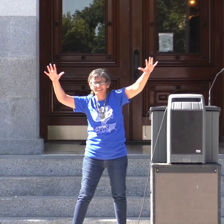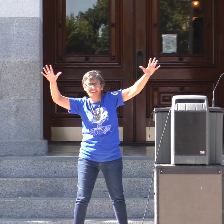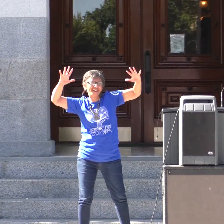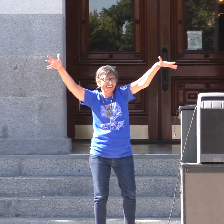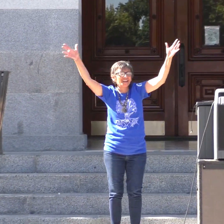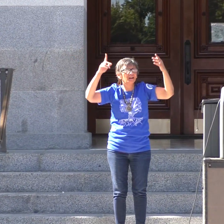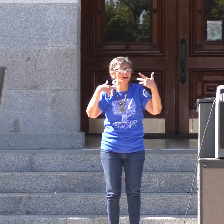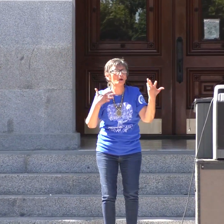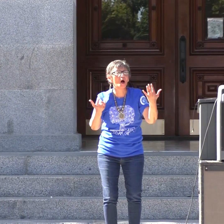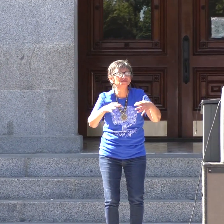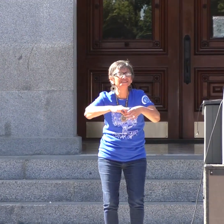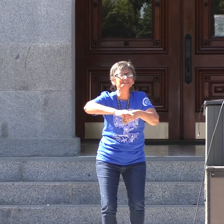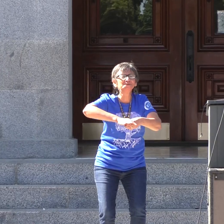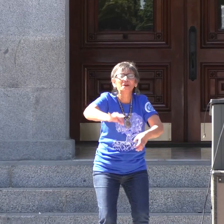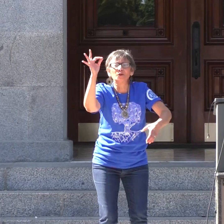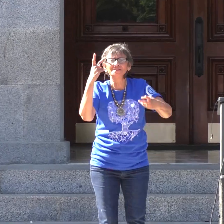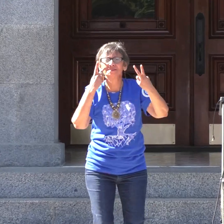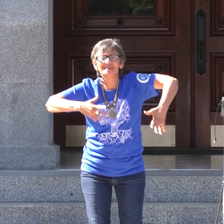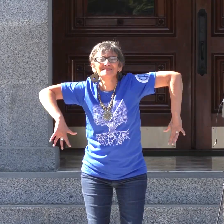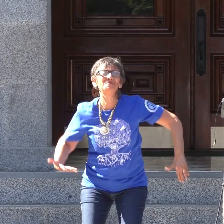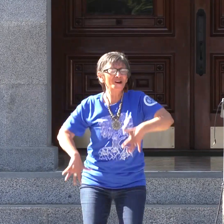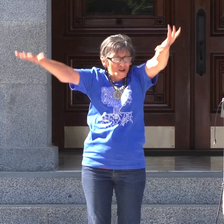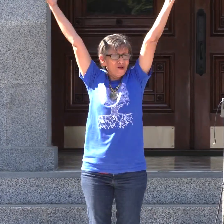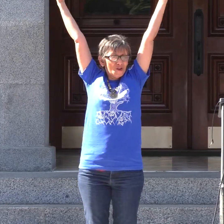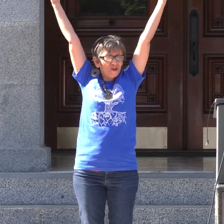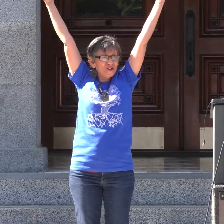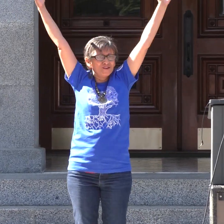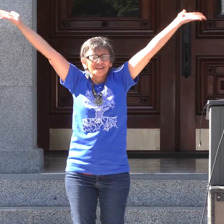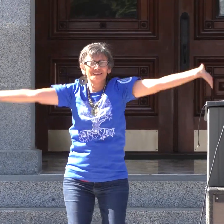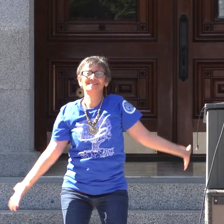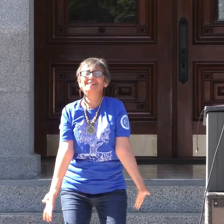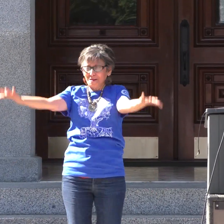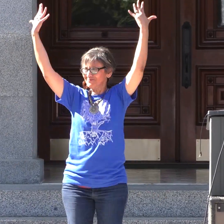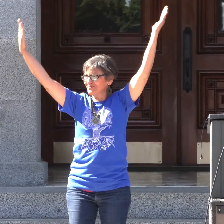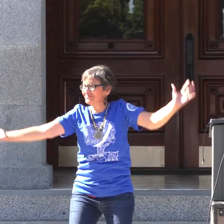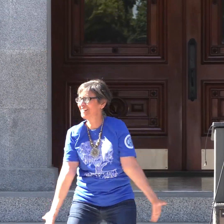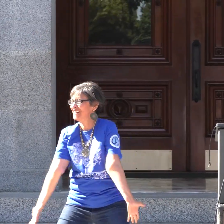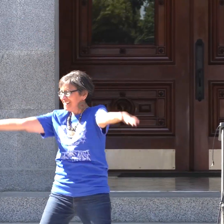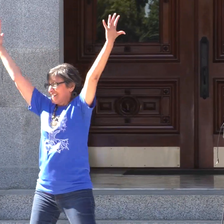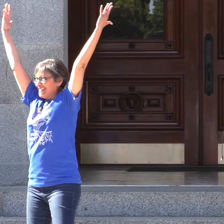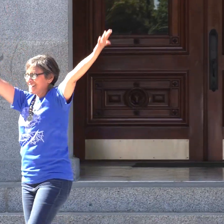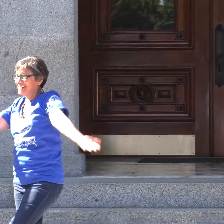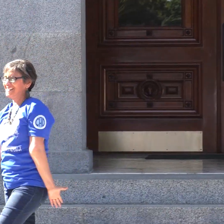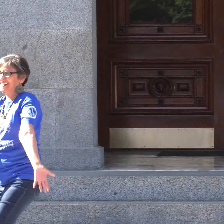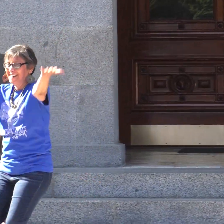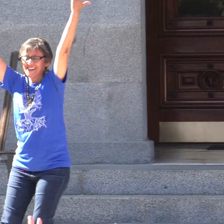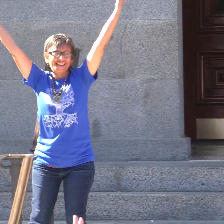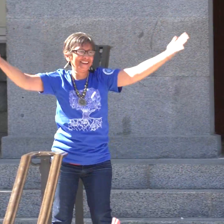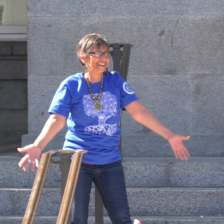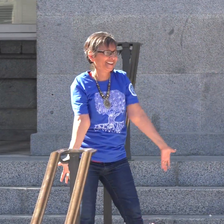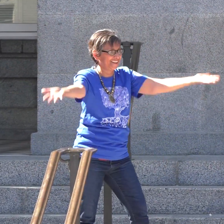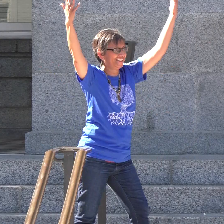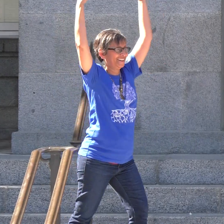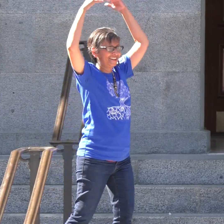Wow. Hello, I want to see some spirit. Woo! Come on, everybody stand up, wave your hands.